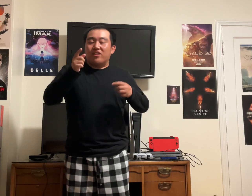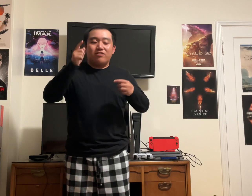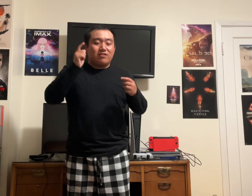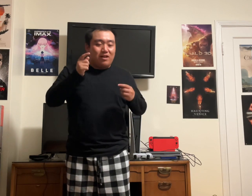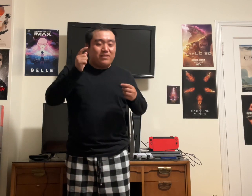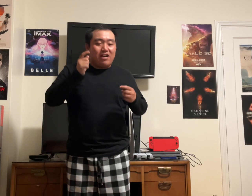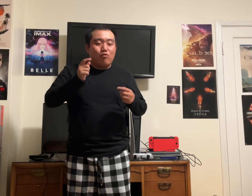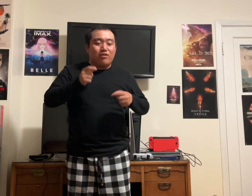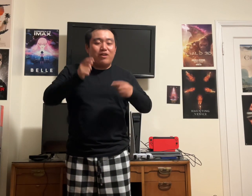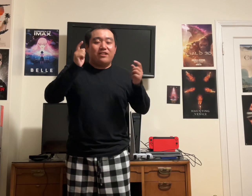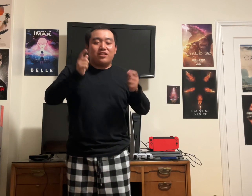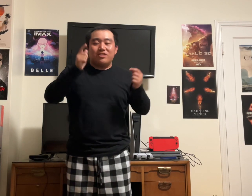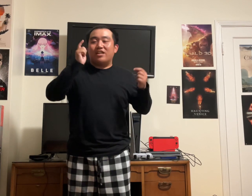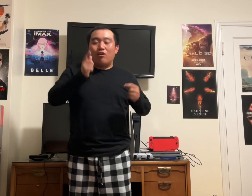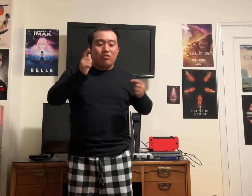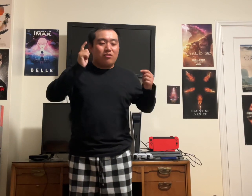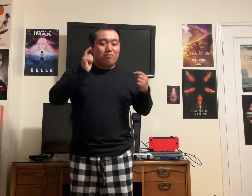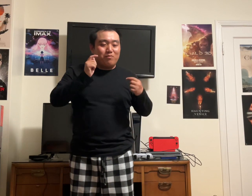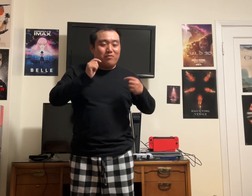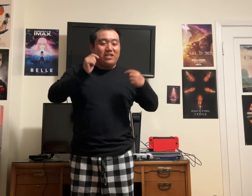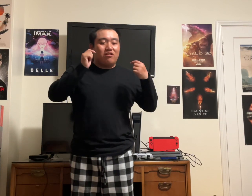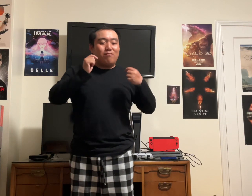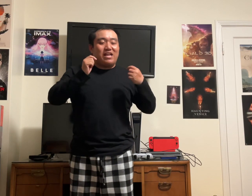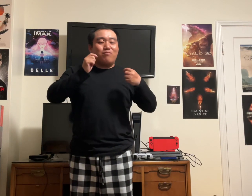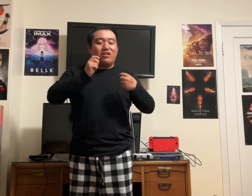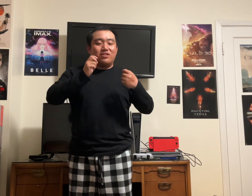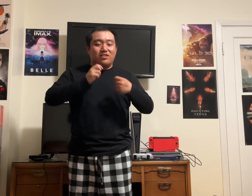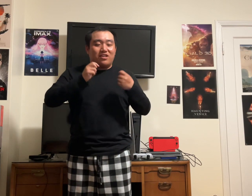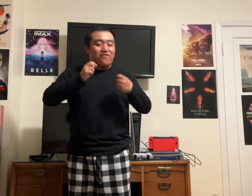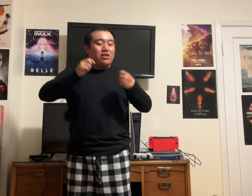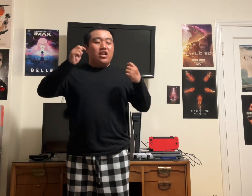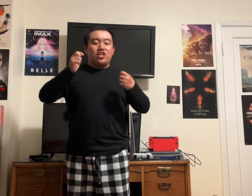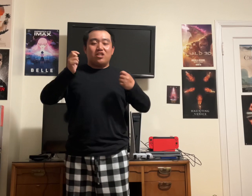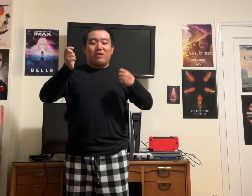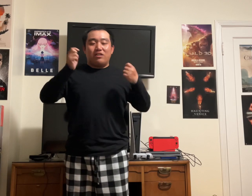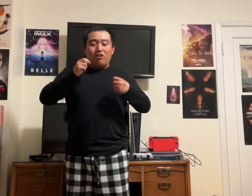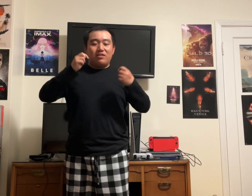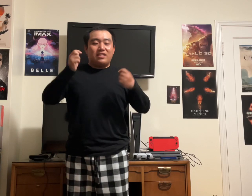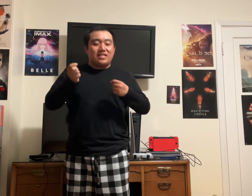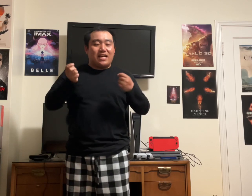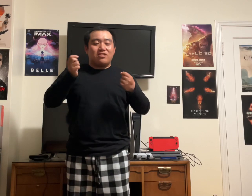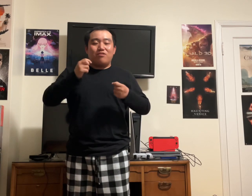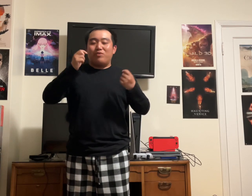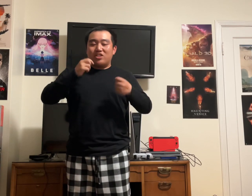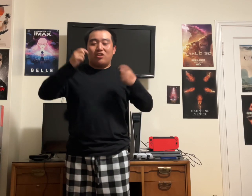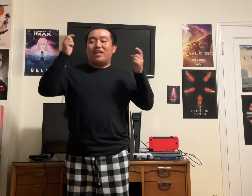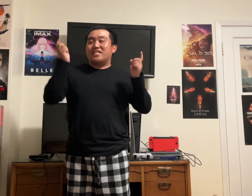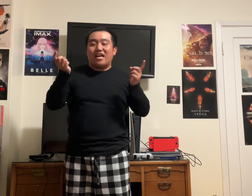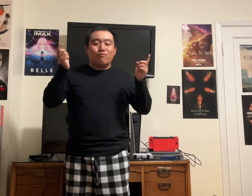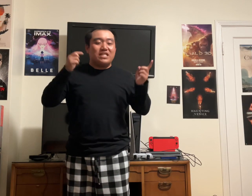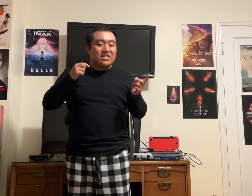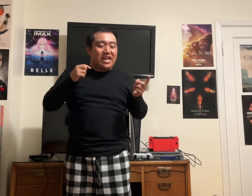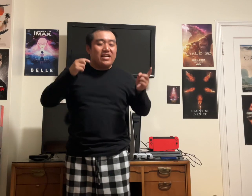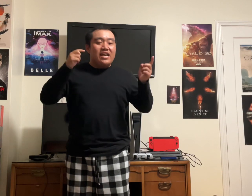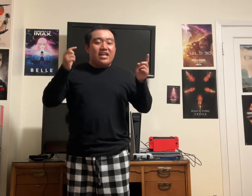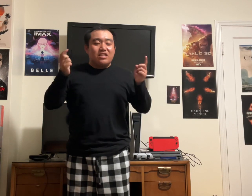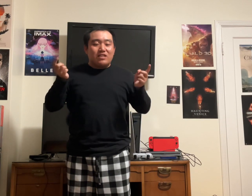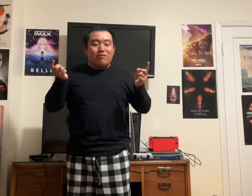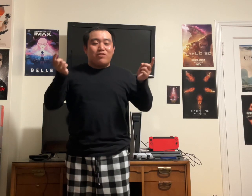bothering up now, wait until you get older. But the meteor man drives to the depth. Judging by the homies, I still picture. It's like we stay, it's get pretty